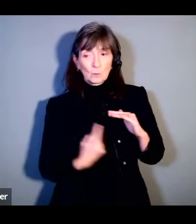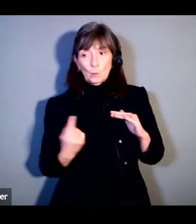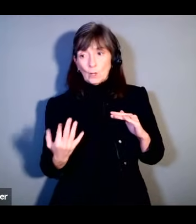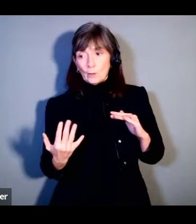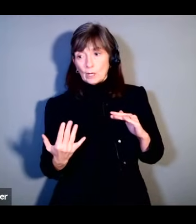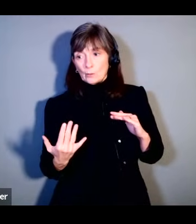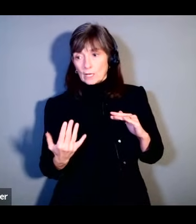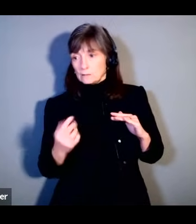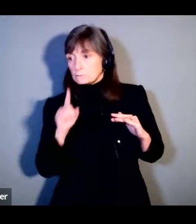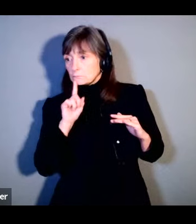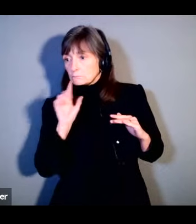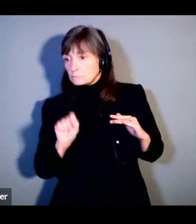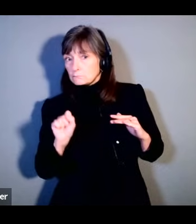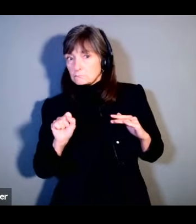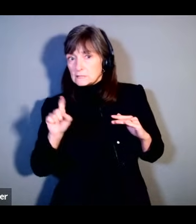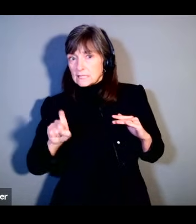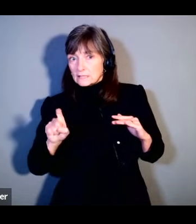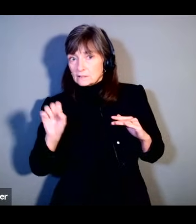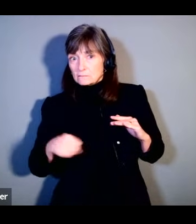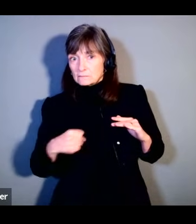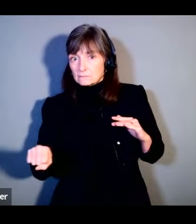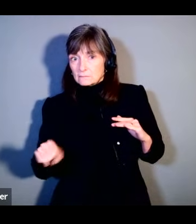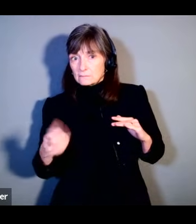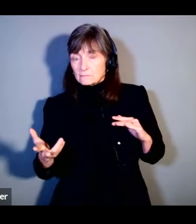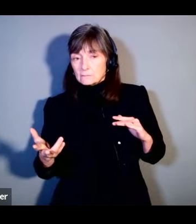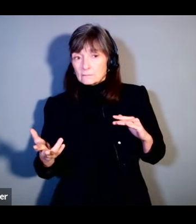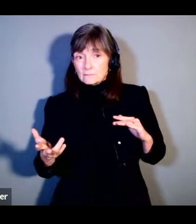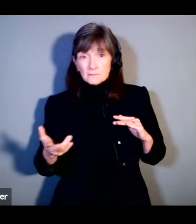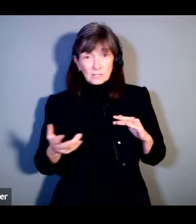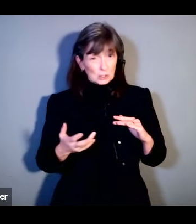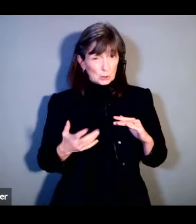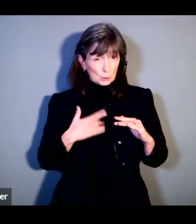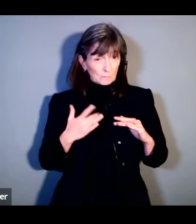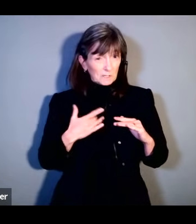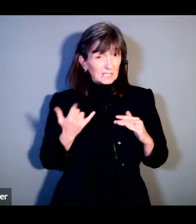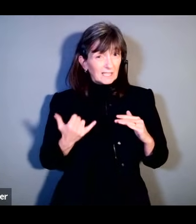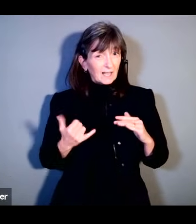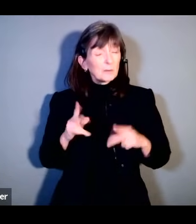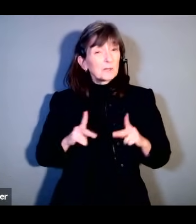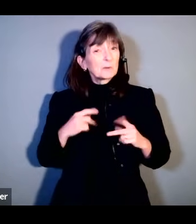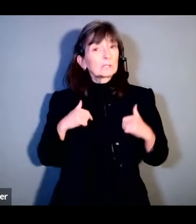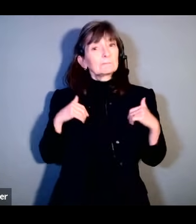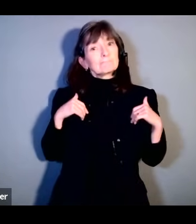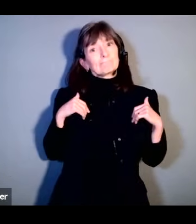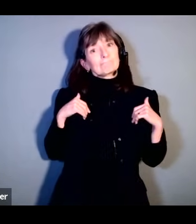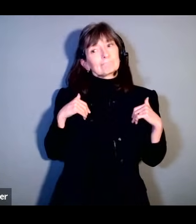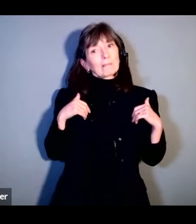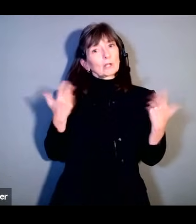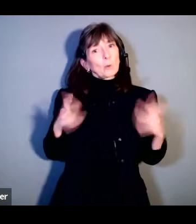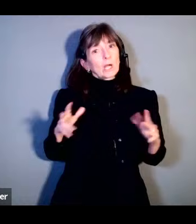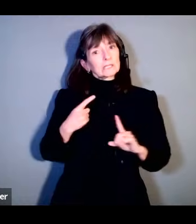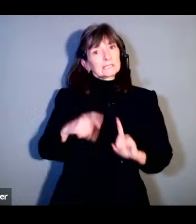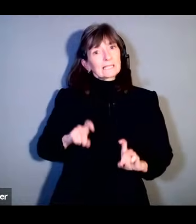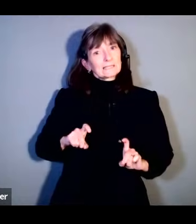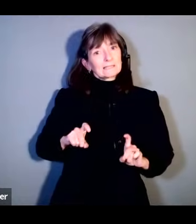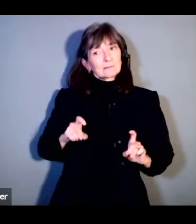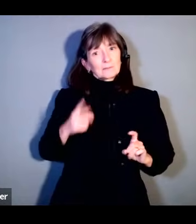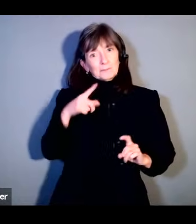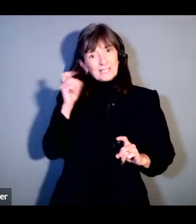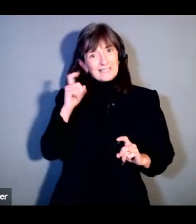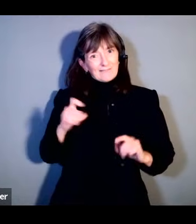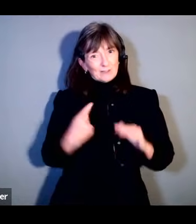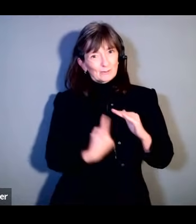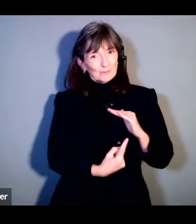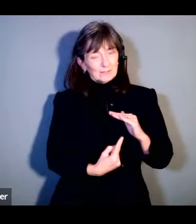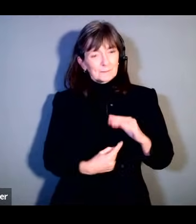concerned at all that that's going to be a disincentive for people to present themselves and get a test? So I think for the most part, people still want to know